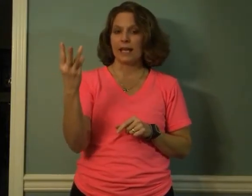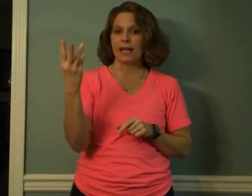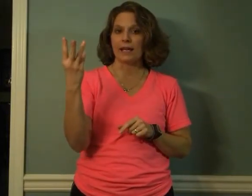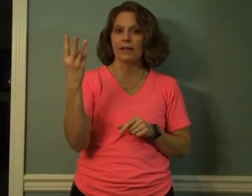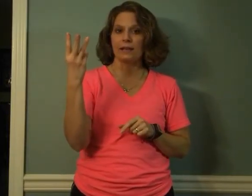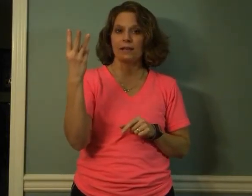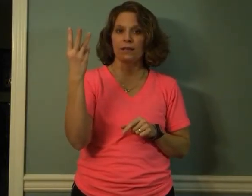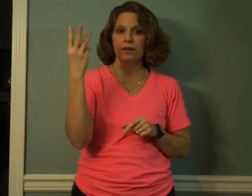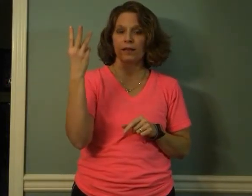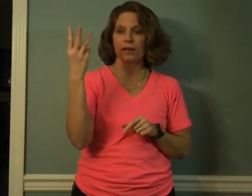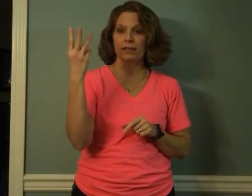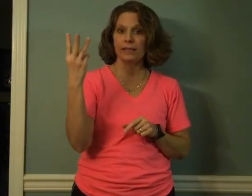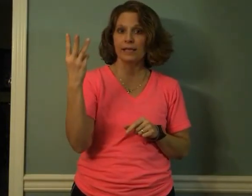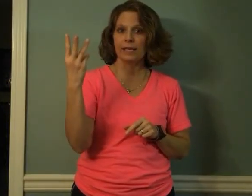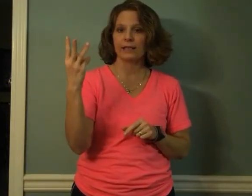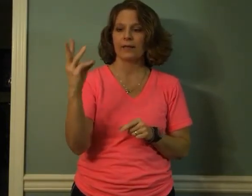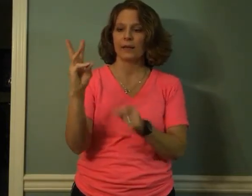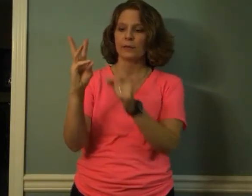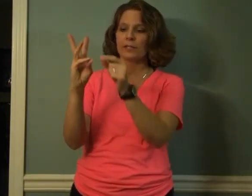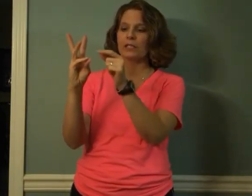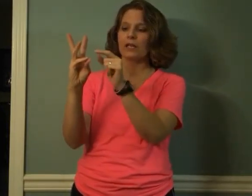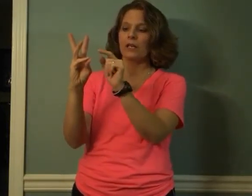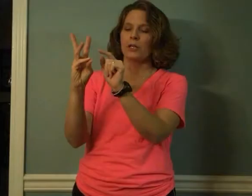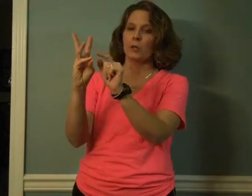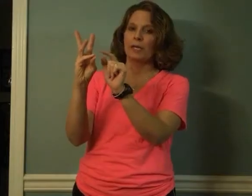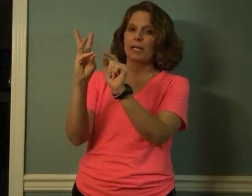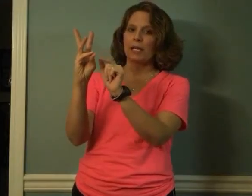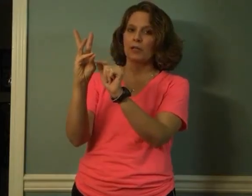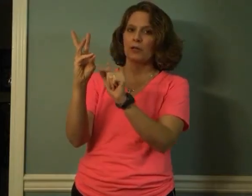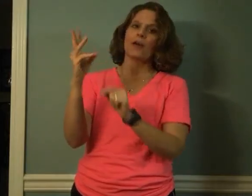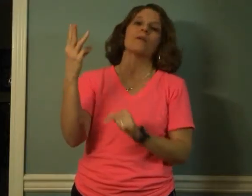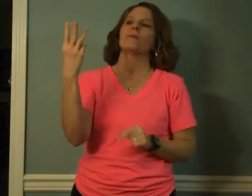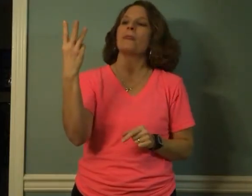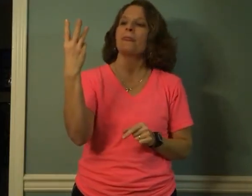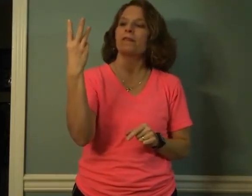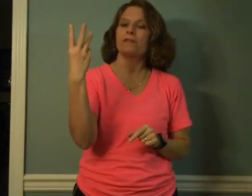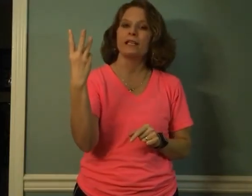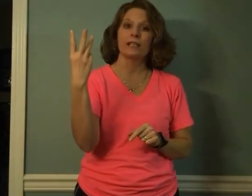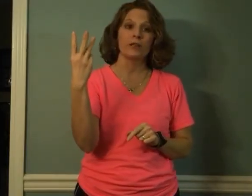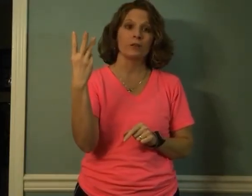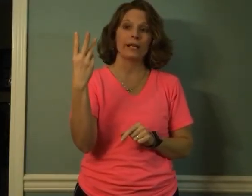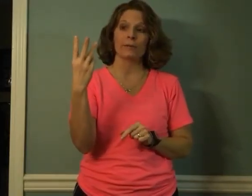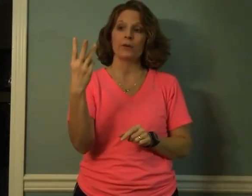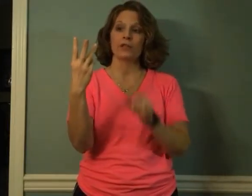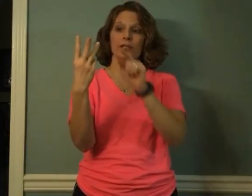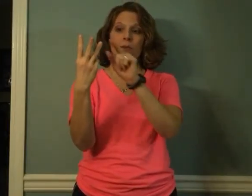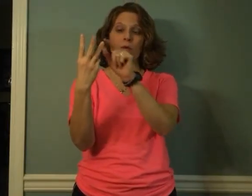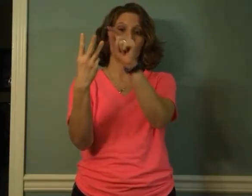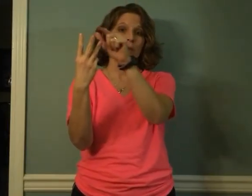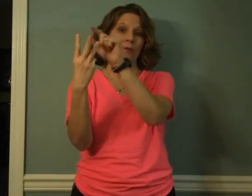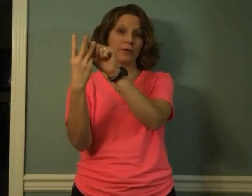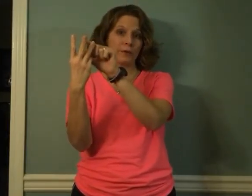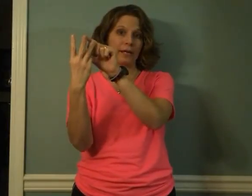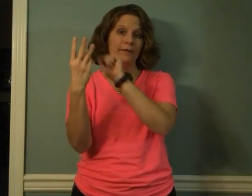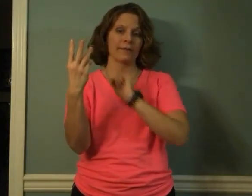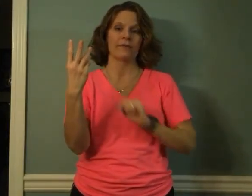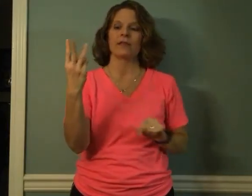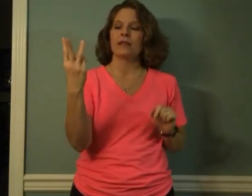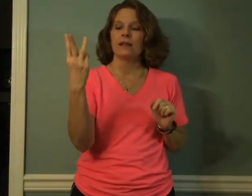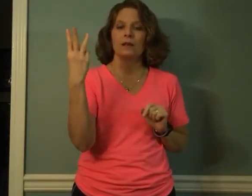a 16 in sign language, which is your pinky and your thumb facing you like most of us would hold up a number 3. We're